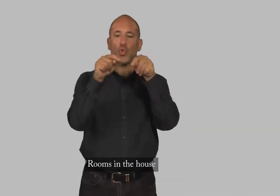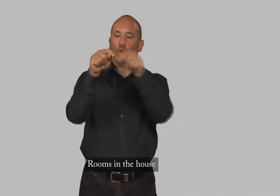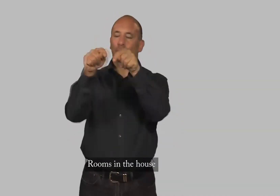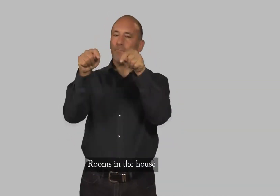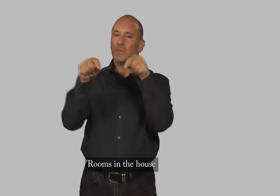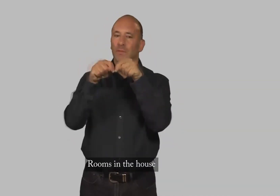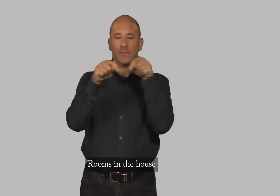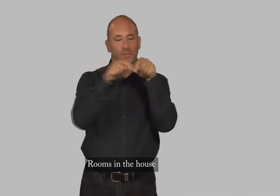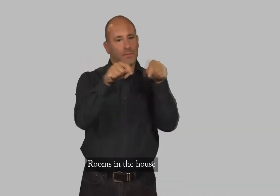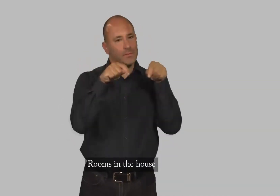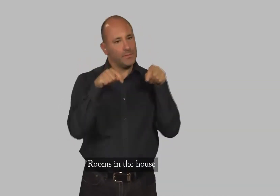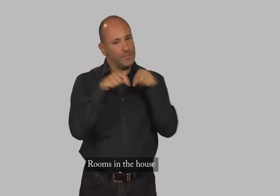Rooms in the house.